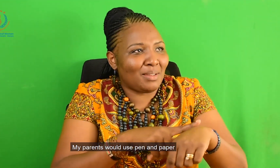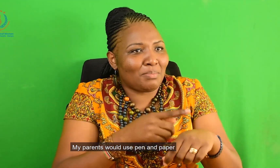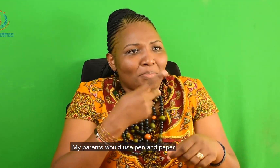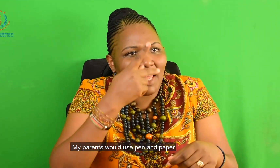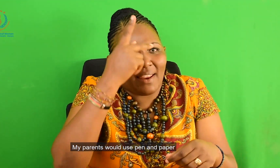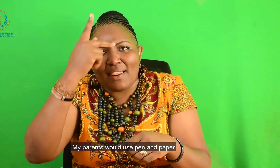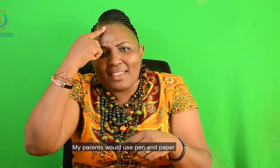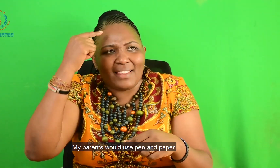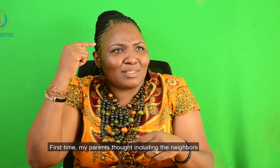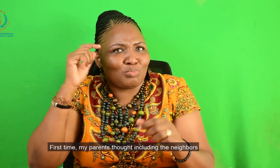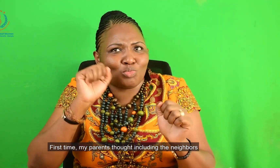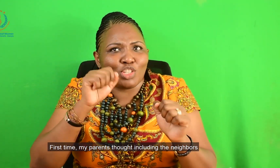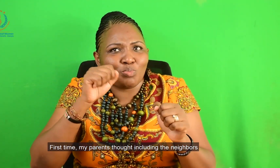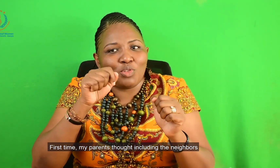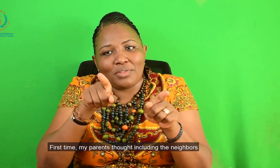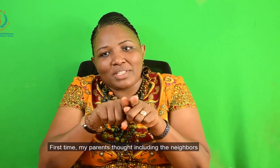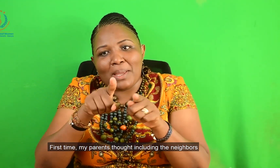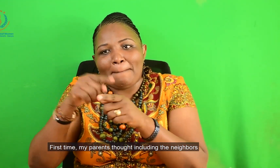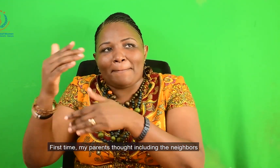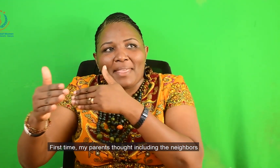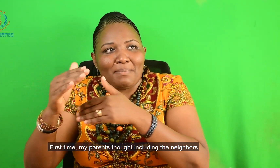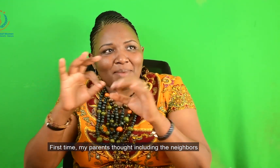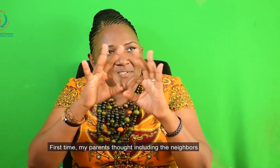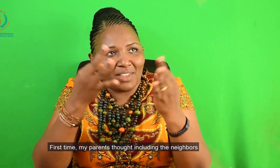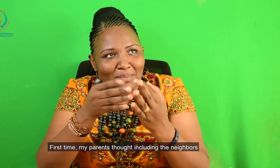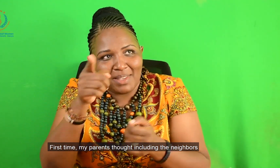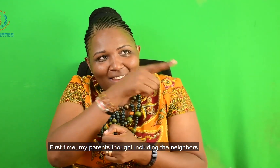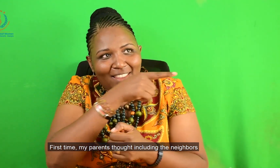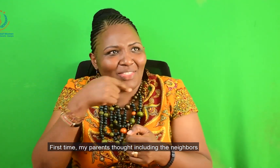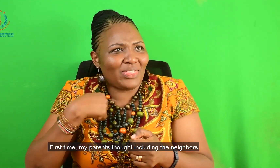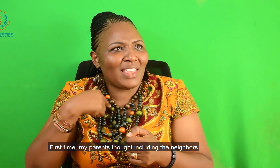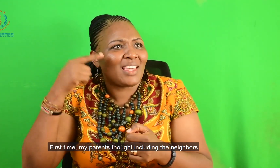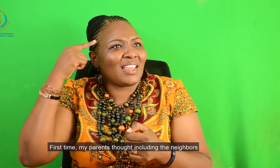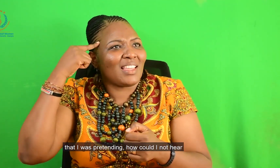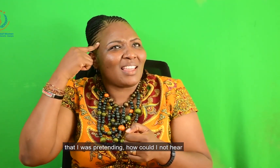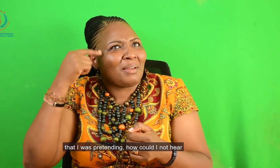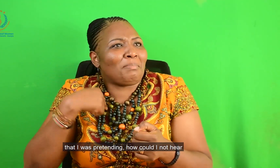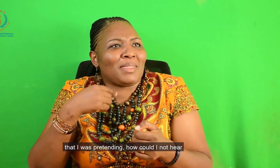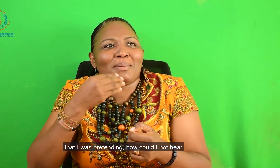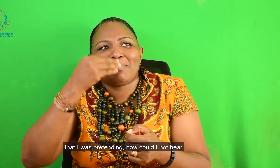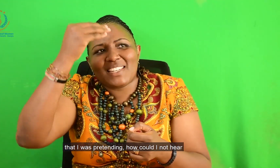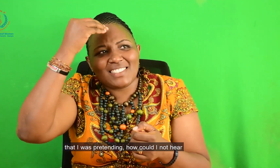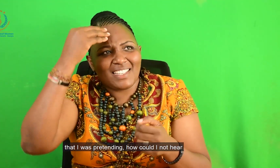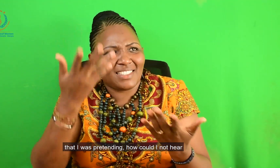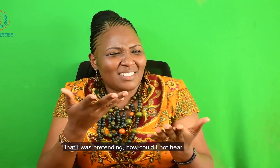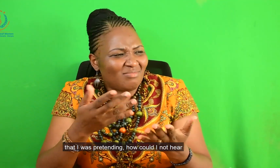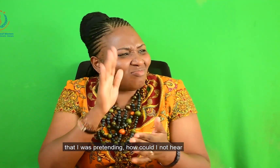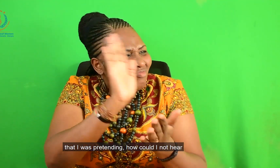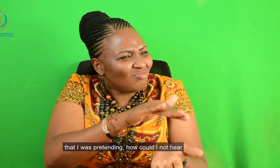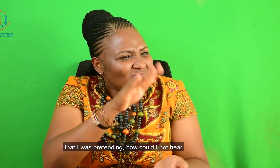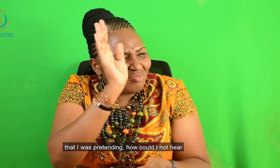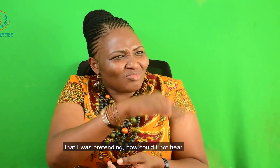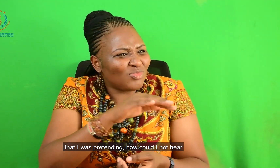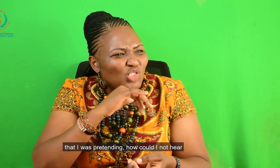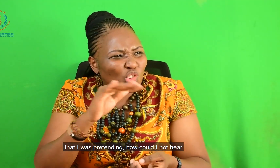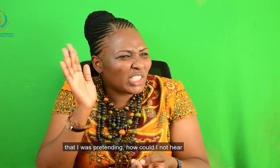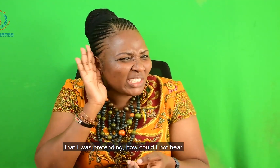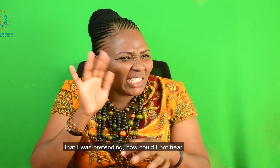paper. First time, my parents thought, including the neighbors, that I was pretending. How could I